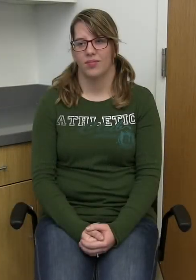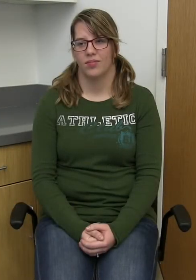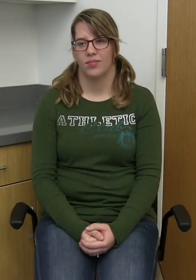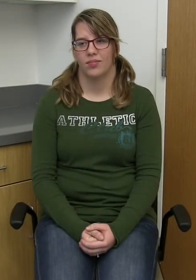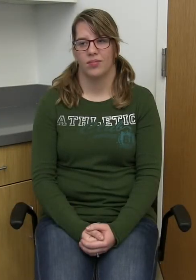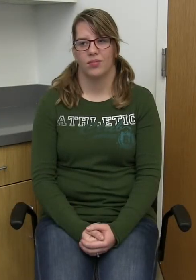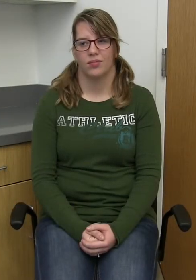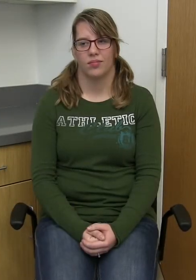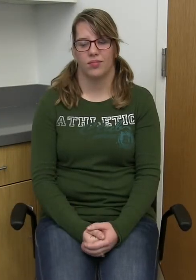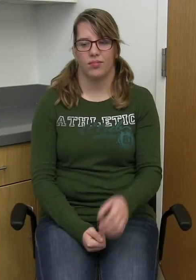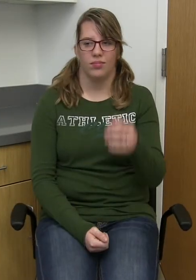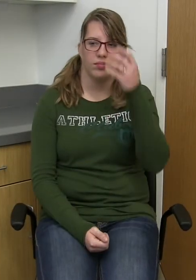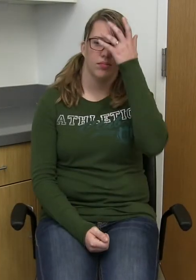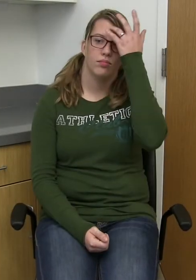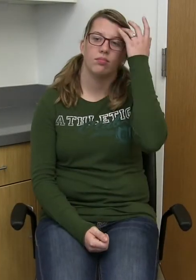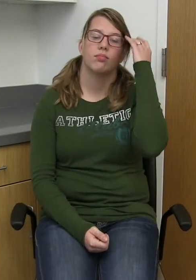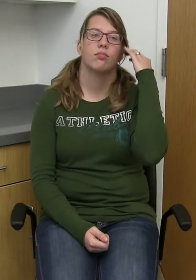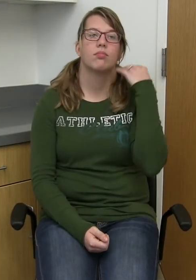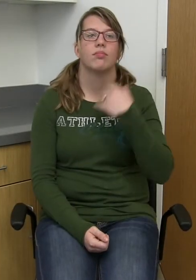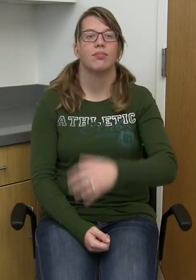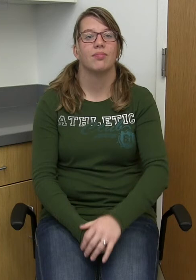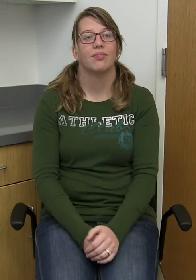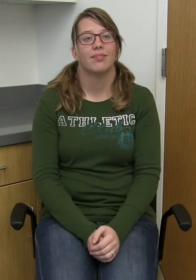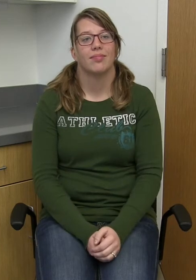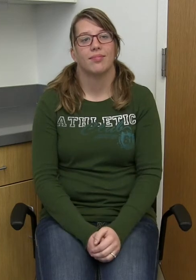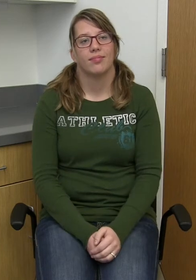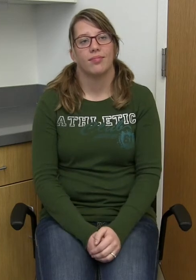All right, so Candace, looks like I show here that you are pregnant.